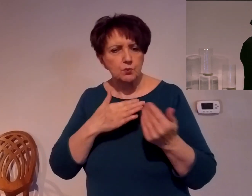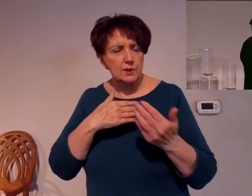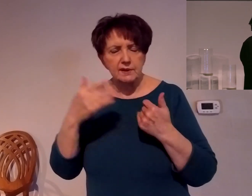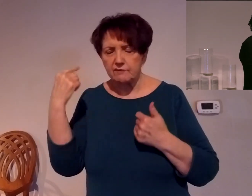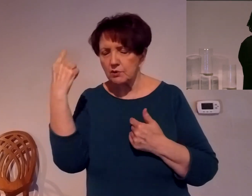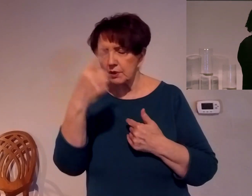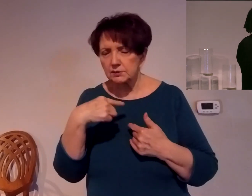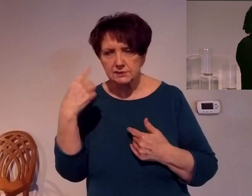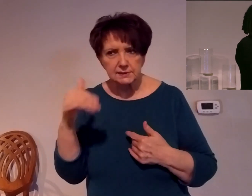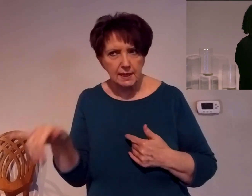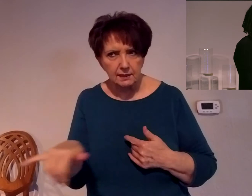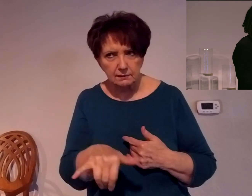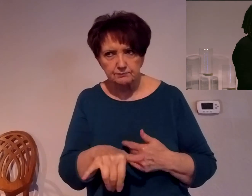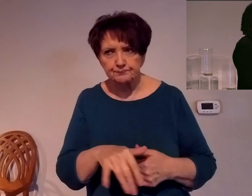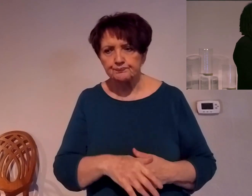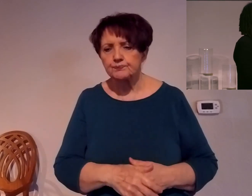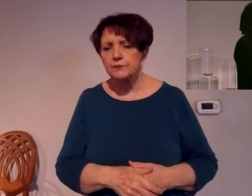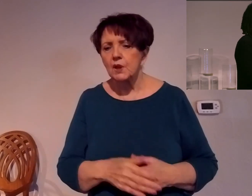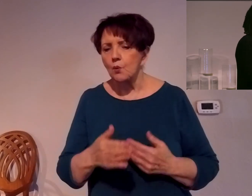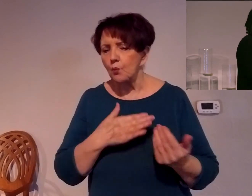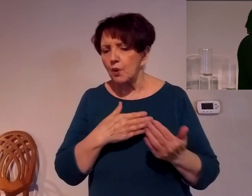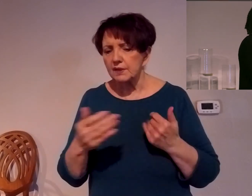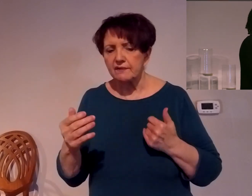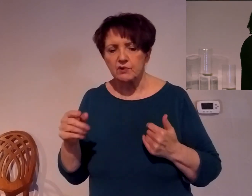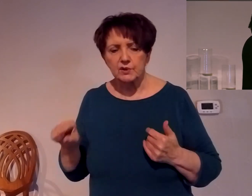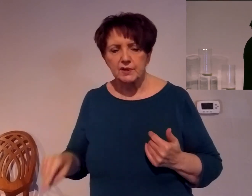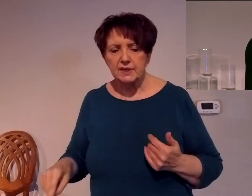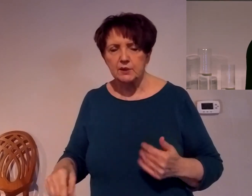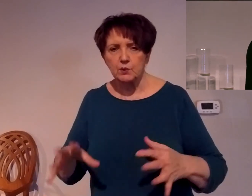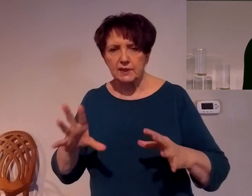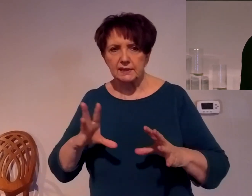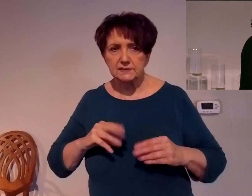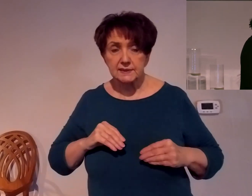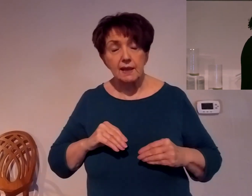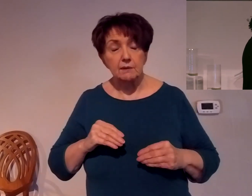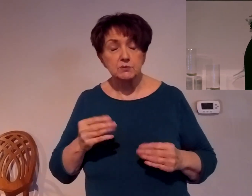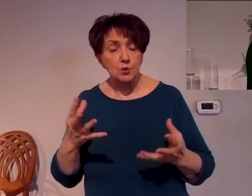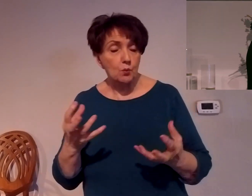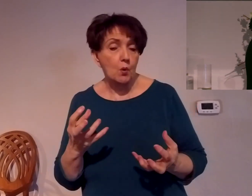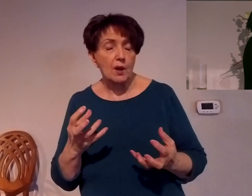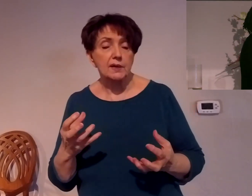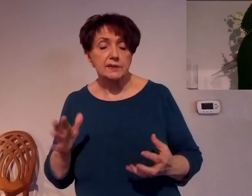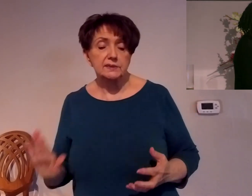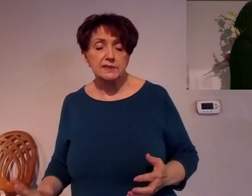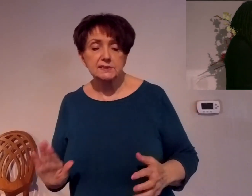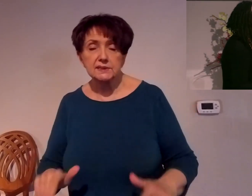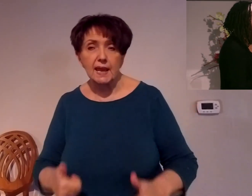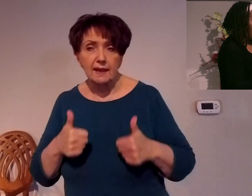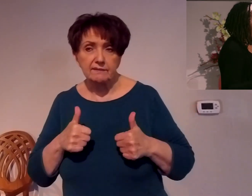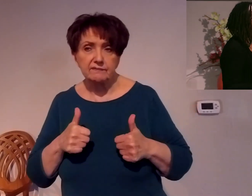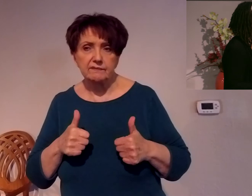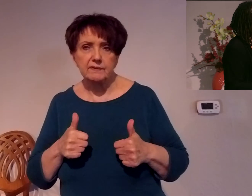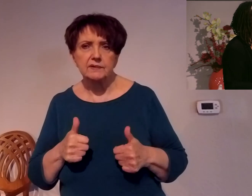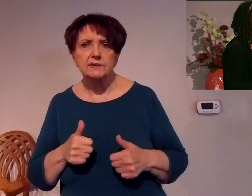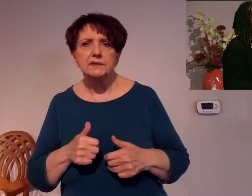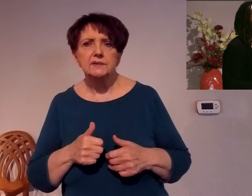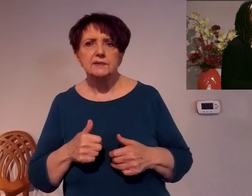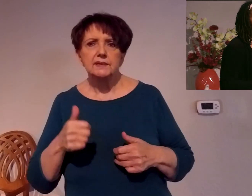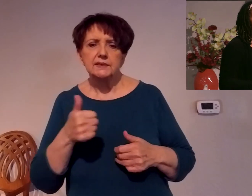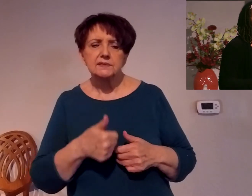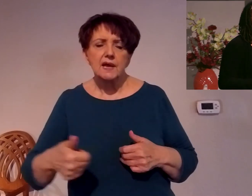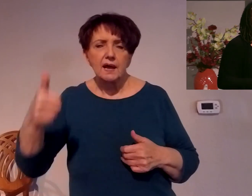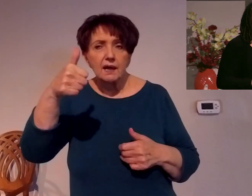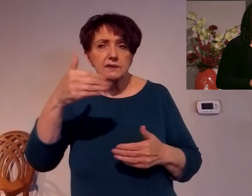like, and whatever he would want to have in his life, his best and highest